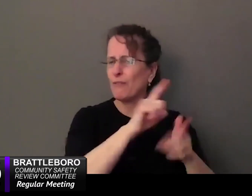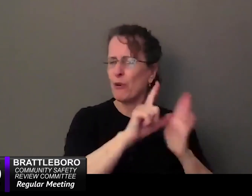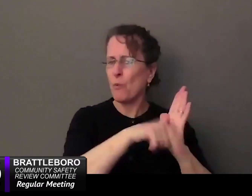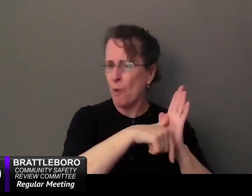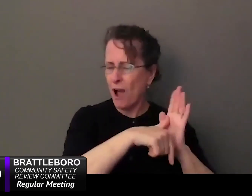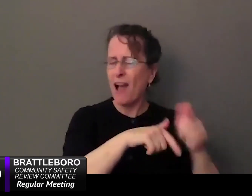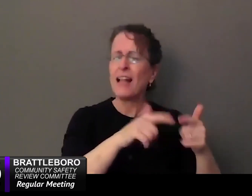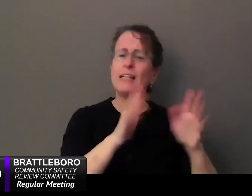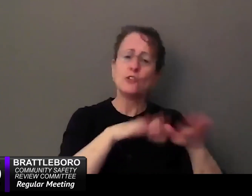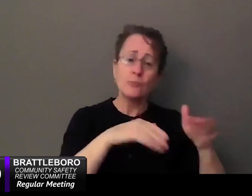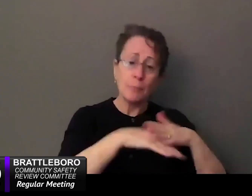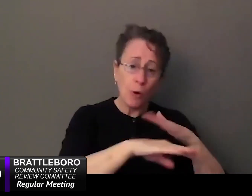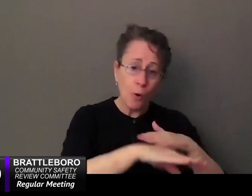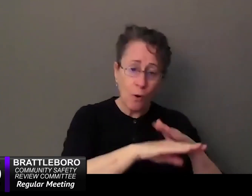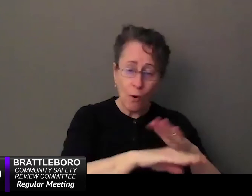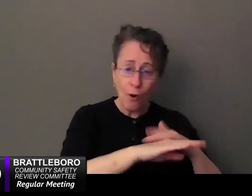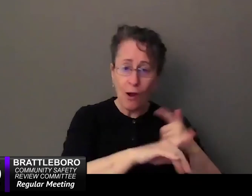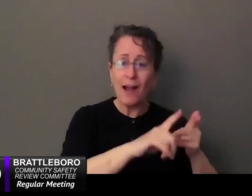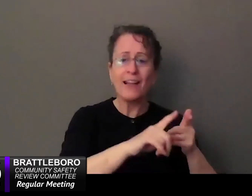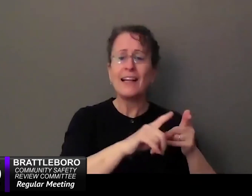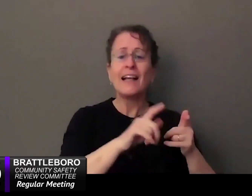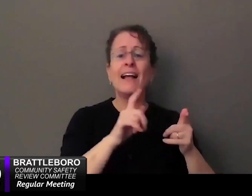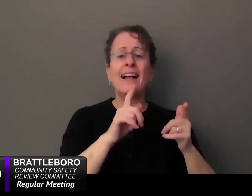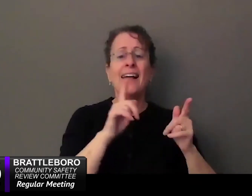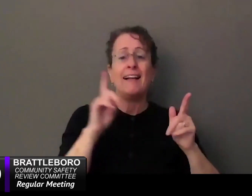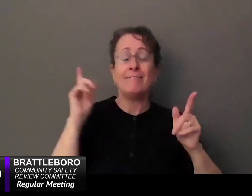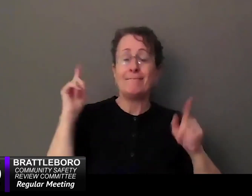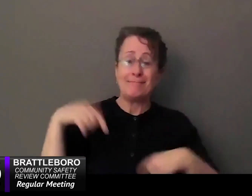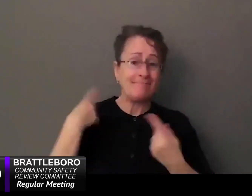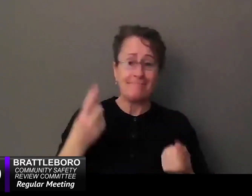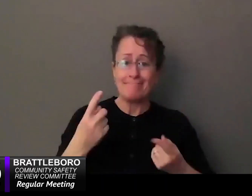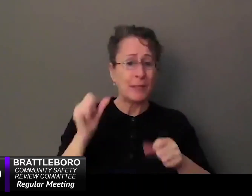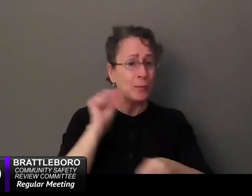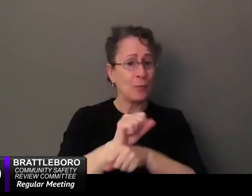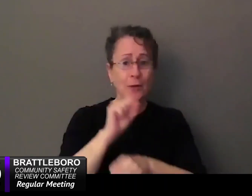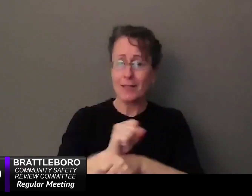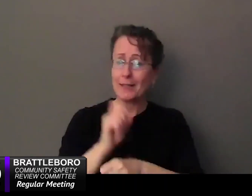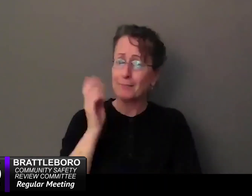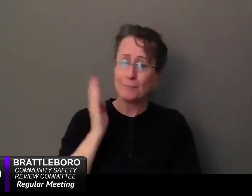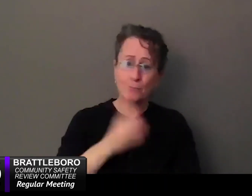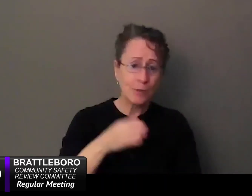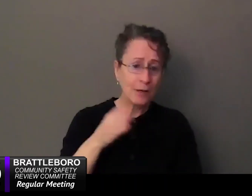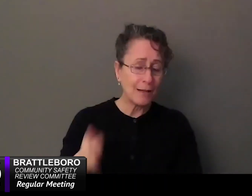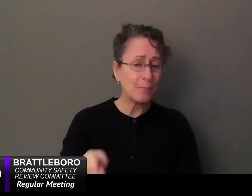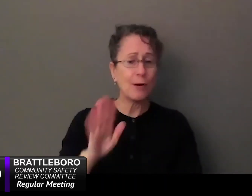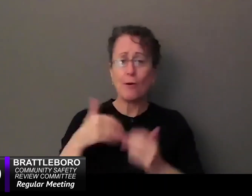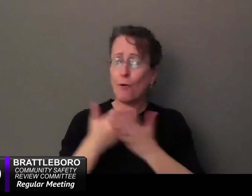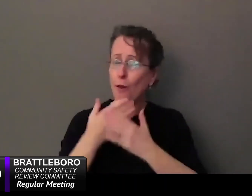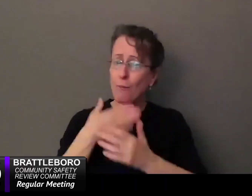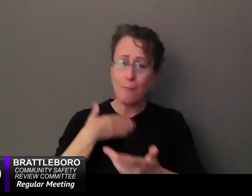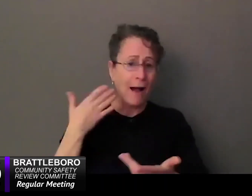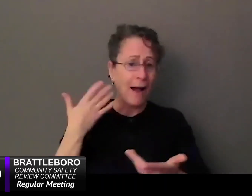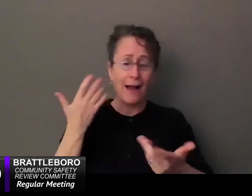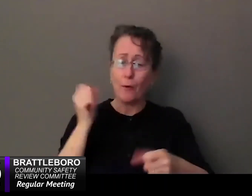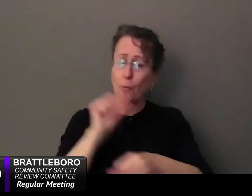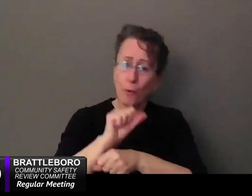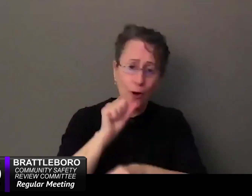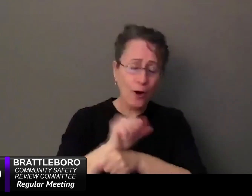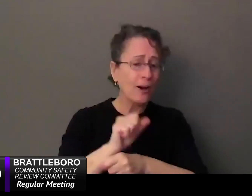continued to be my base. I've worked in Brattleboro all these years and do all my life business in Brattleboro.